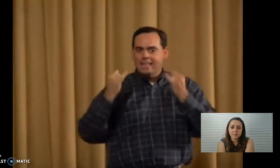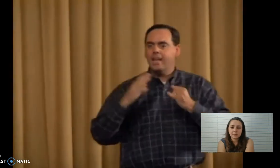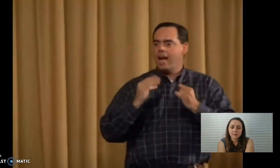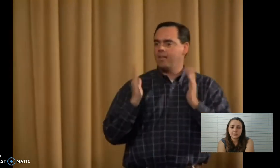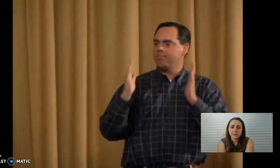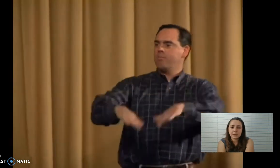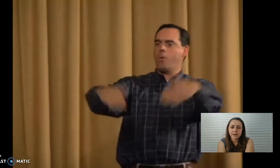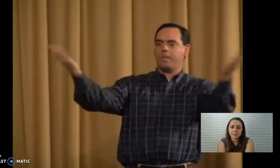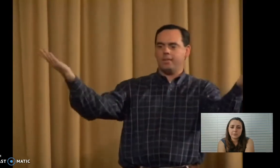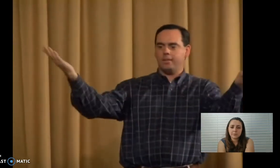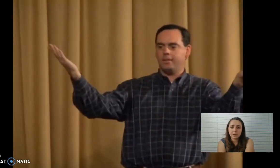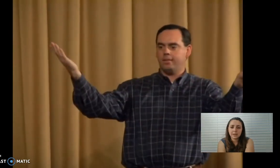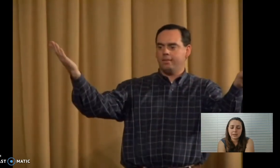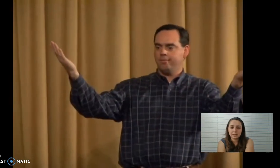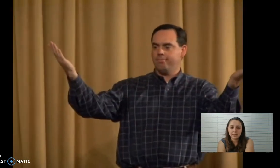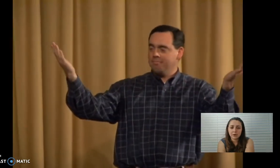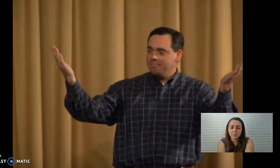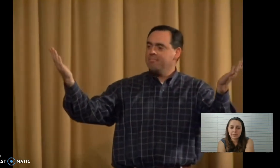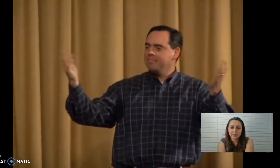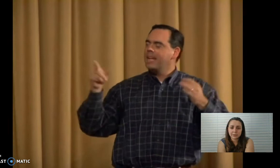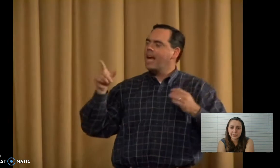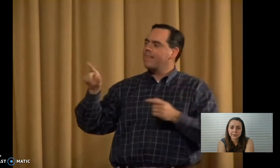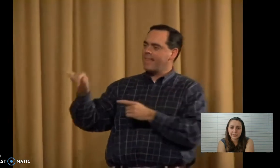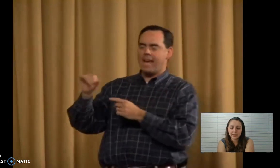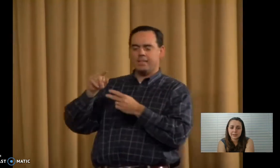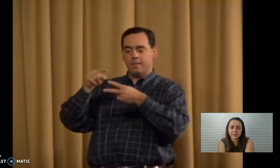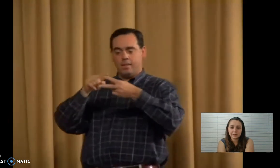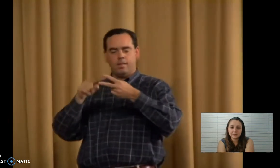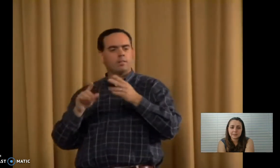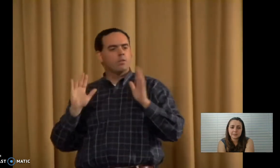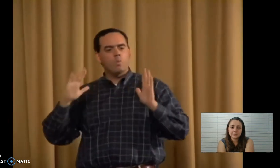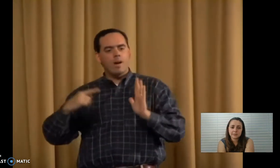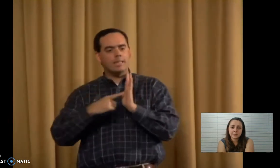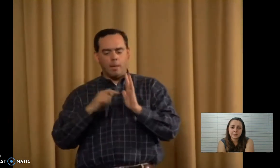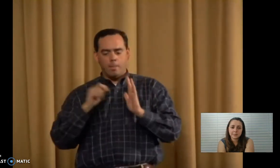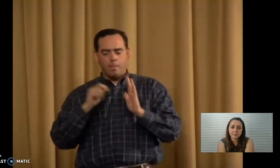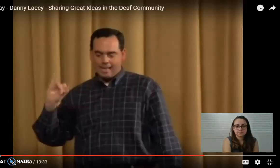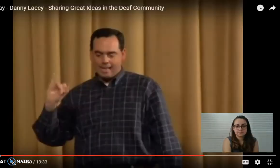So it's really great how willing and open they are to share their ideas.